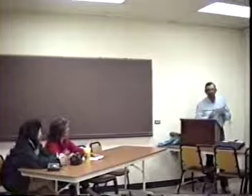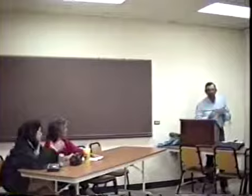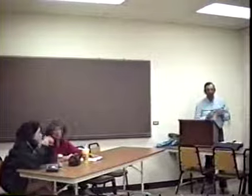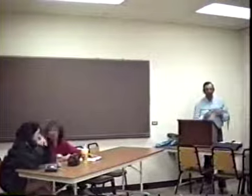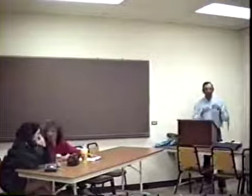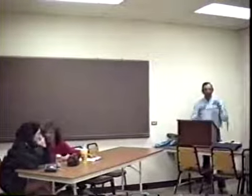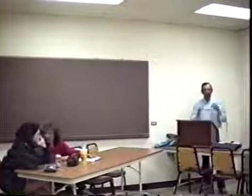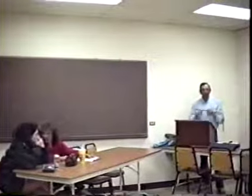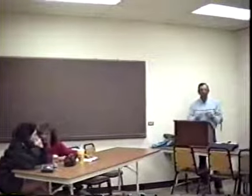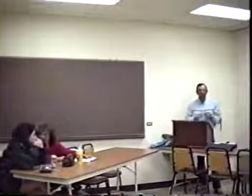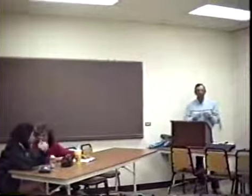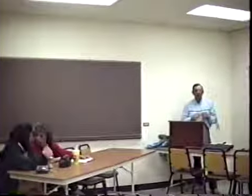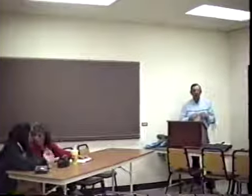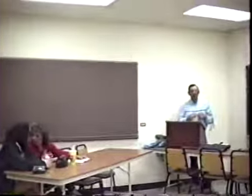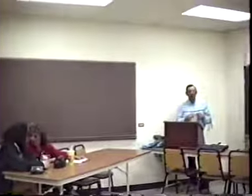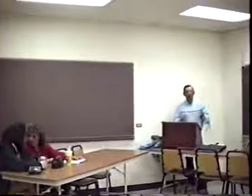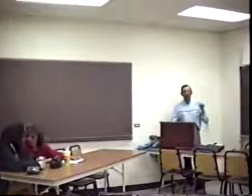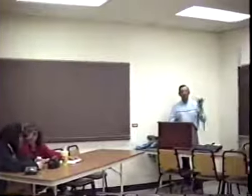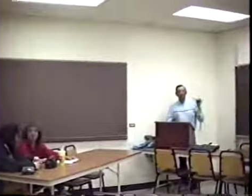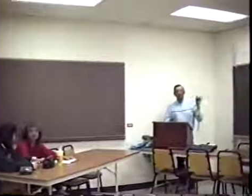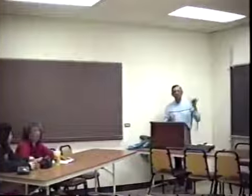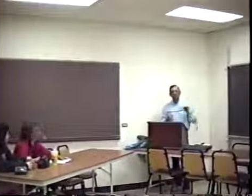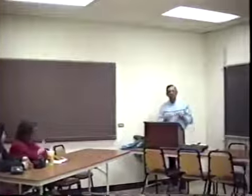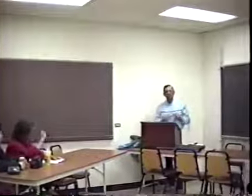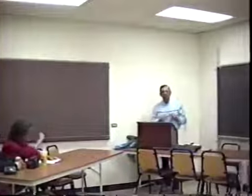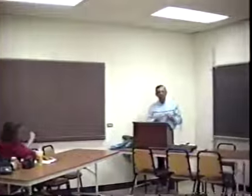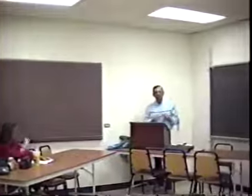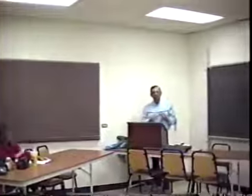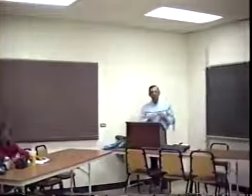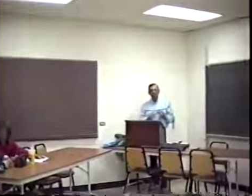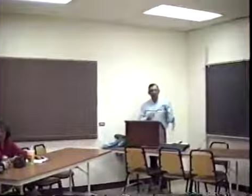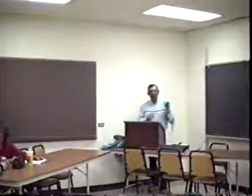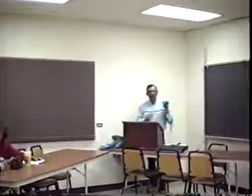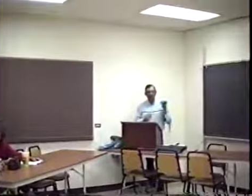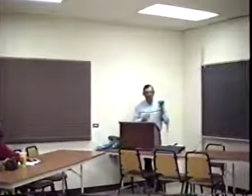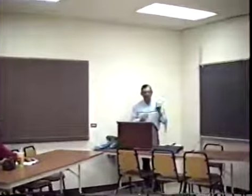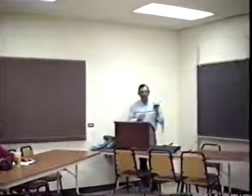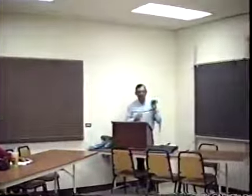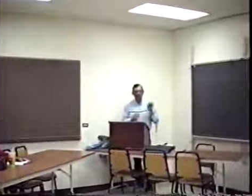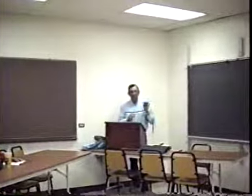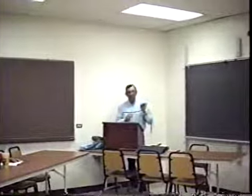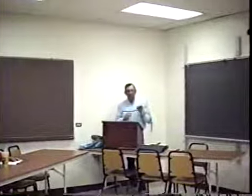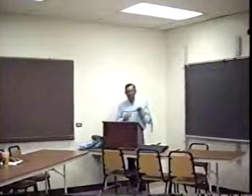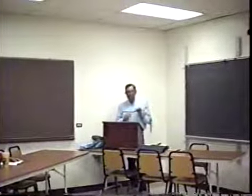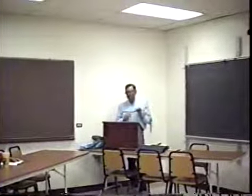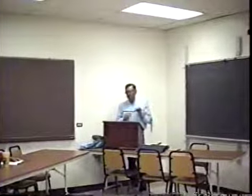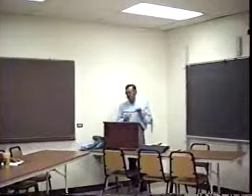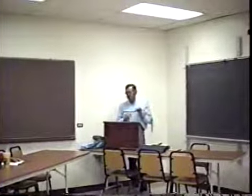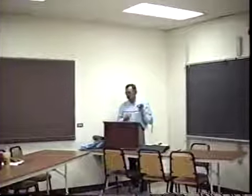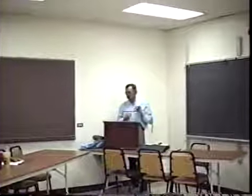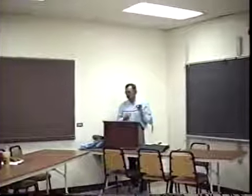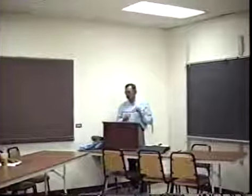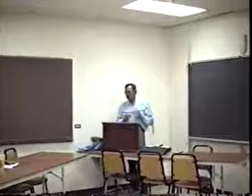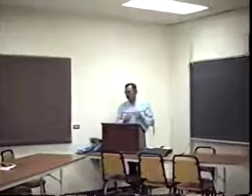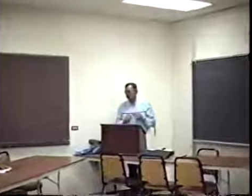here, a little bit about your background, because they might want to edit this for future classes. So this is one of the reasons